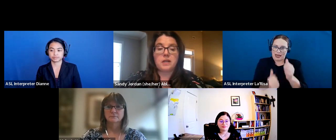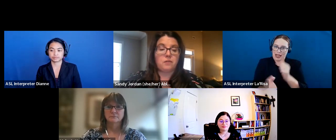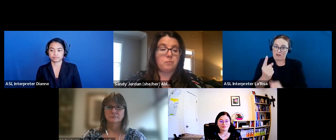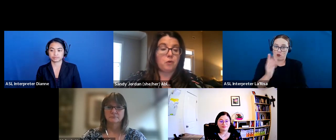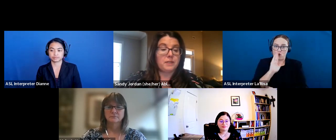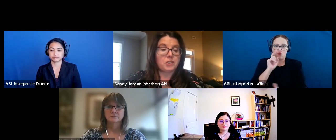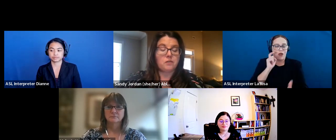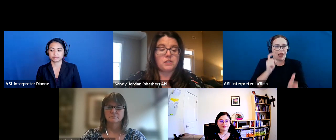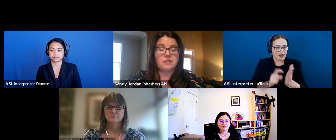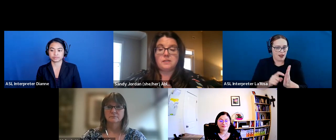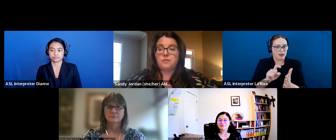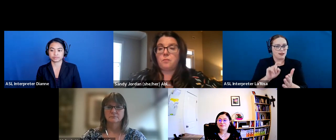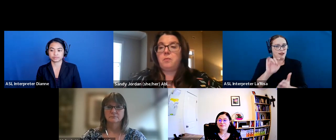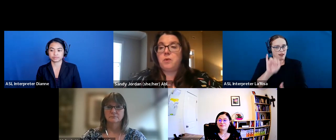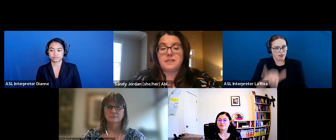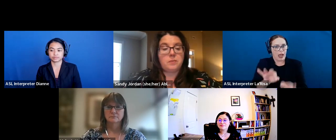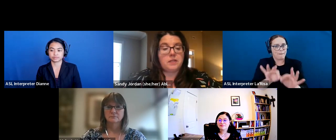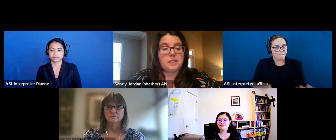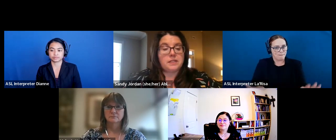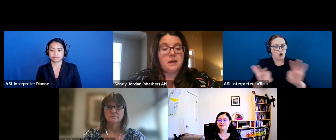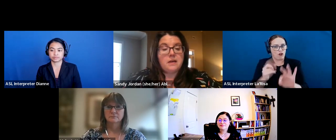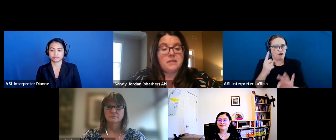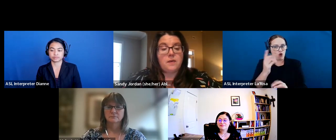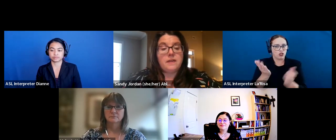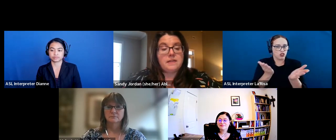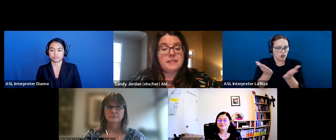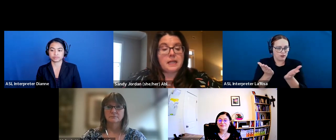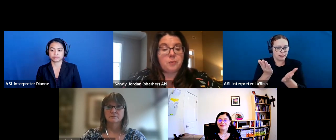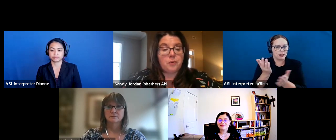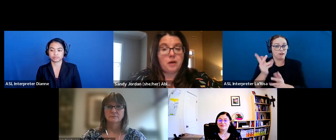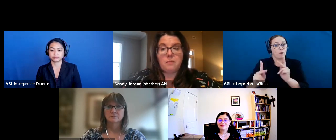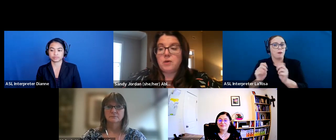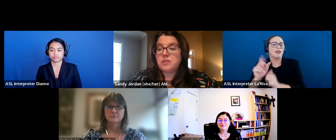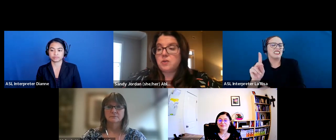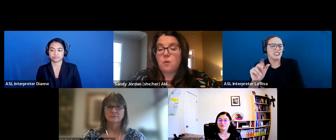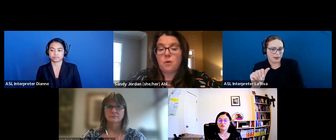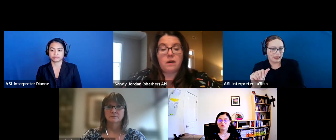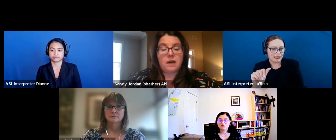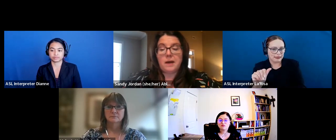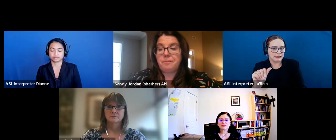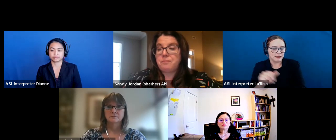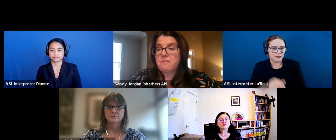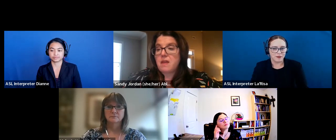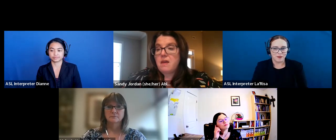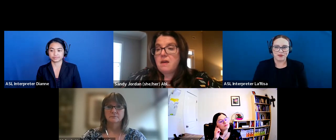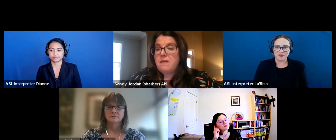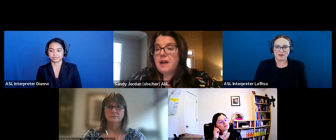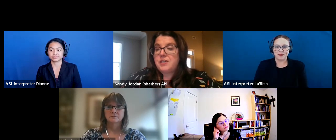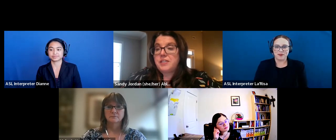the importance of employment services for people with disabilities. So in this example, we scored